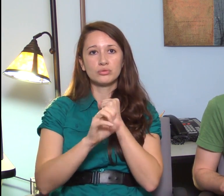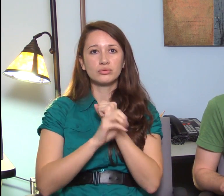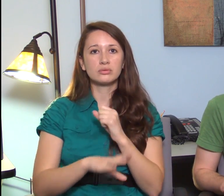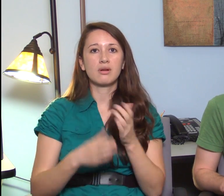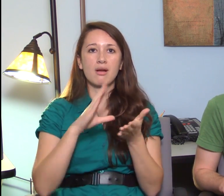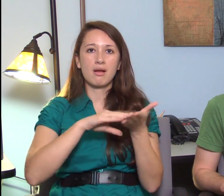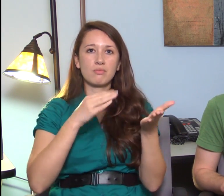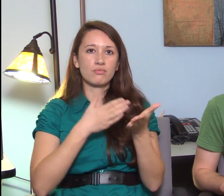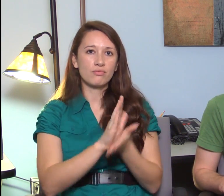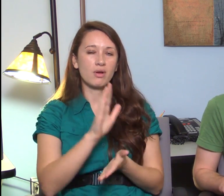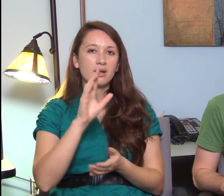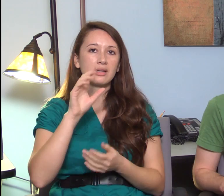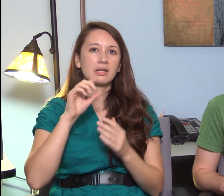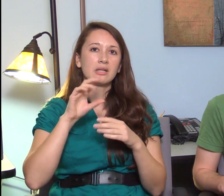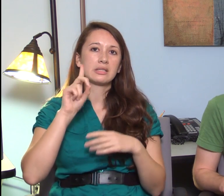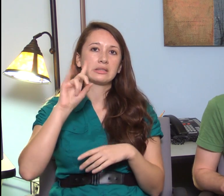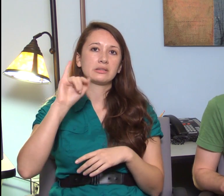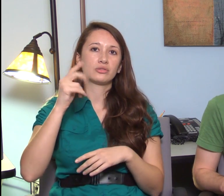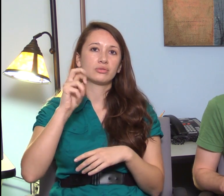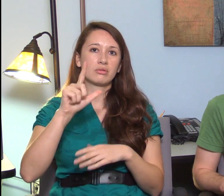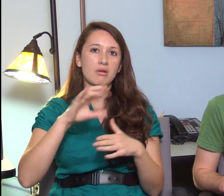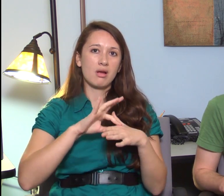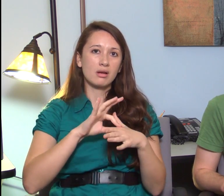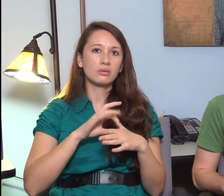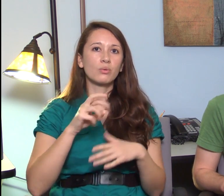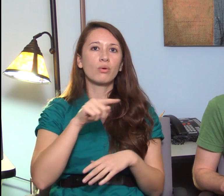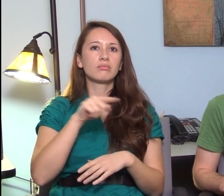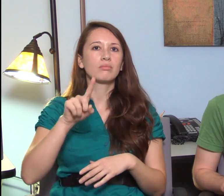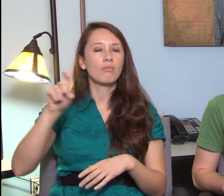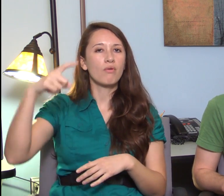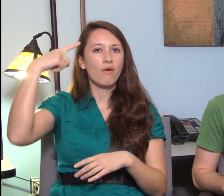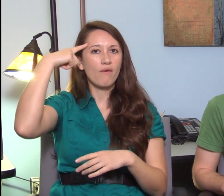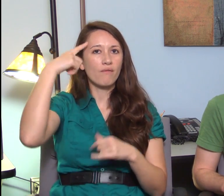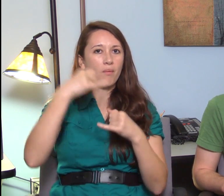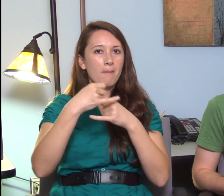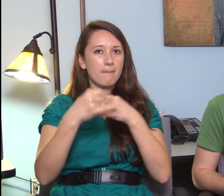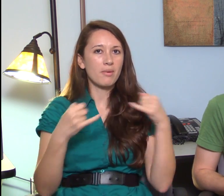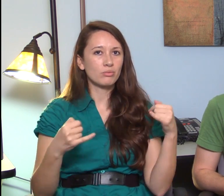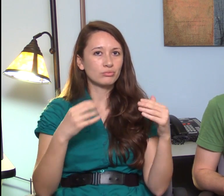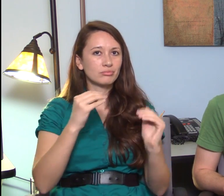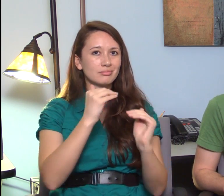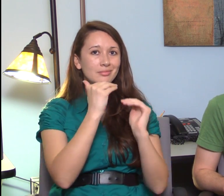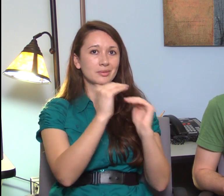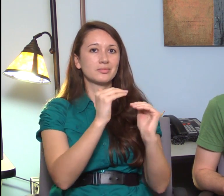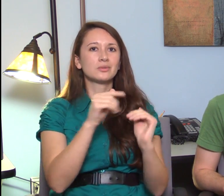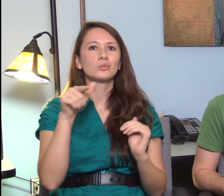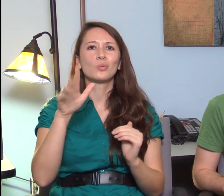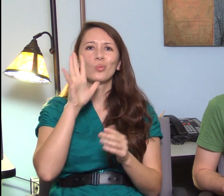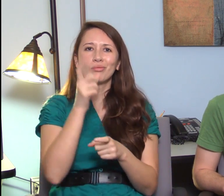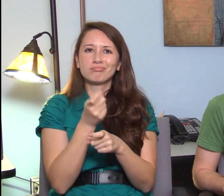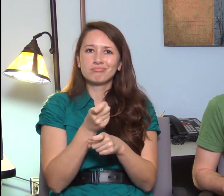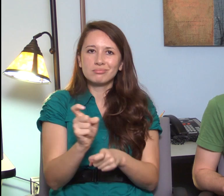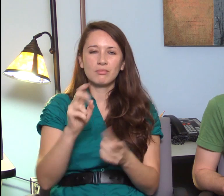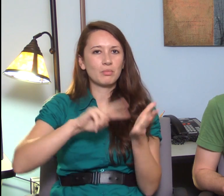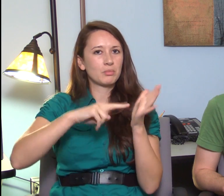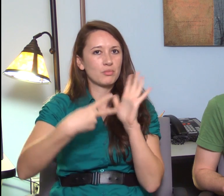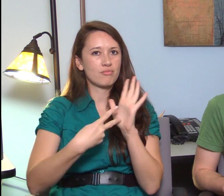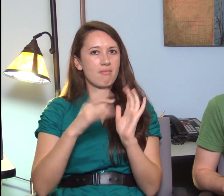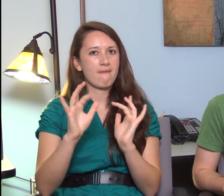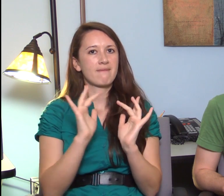of commercialized, copyrighted digital content, or these governmental boundaries and limits, would be